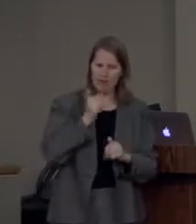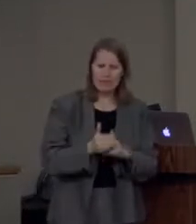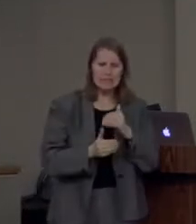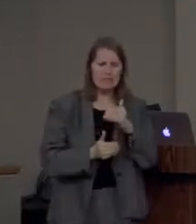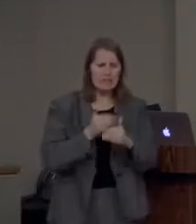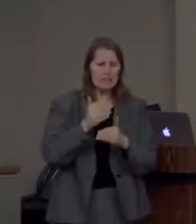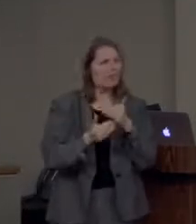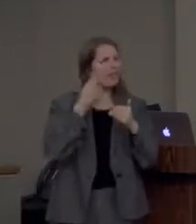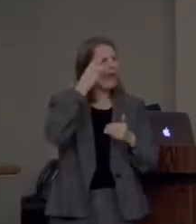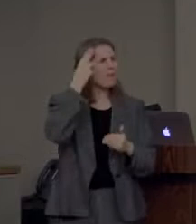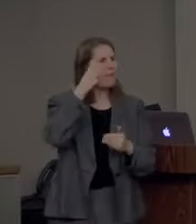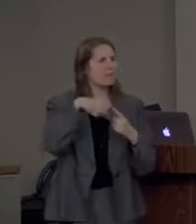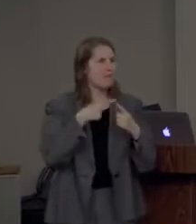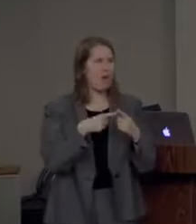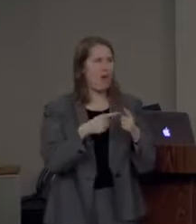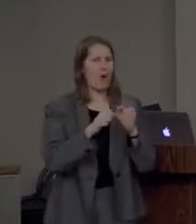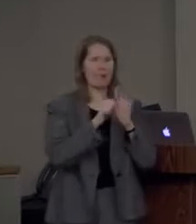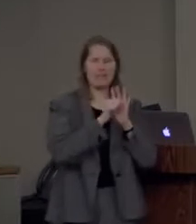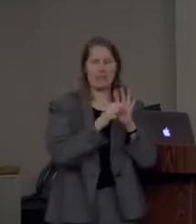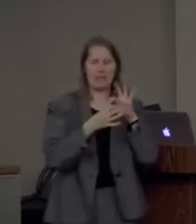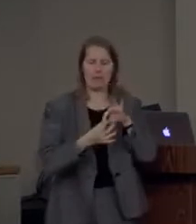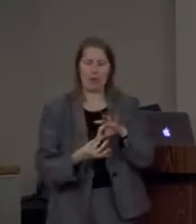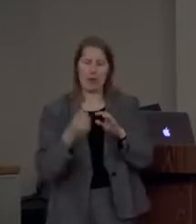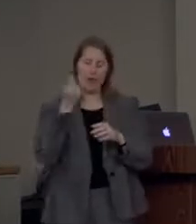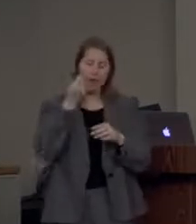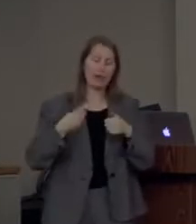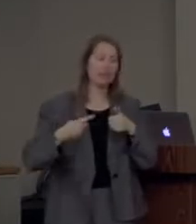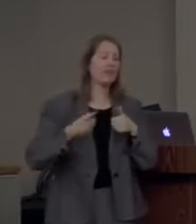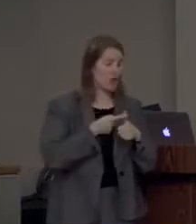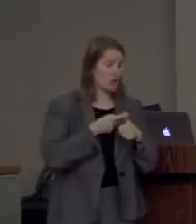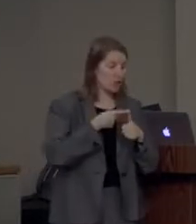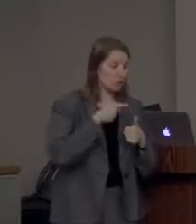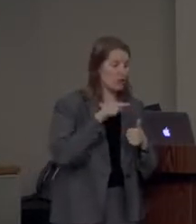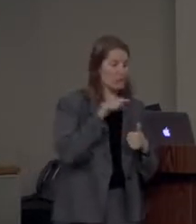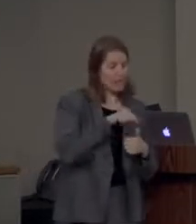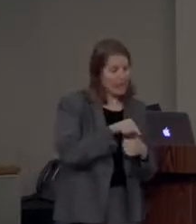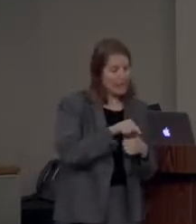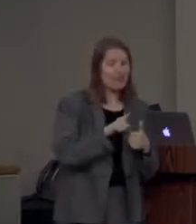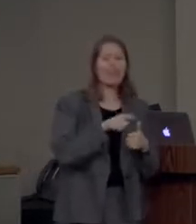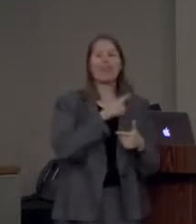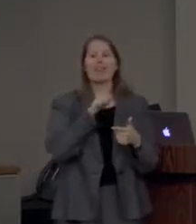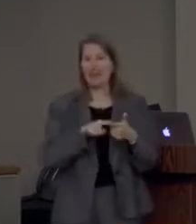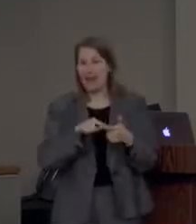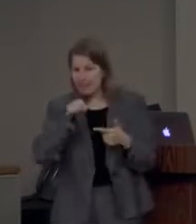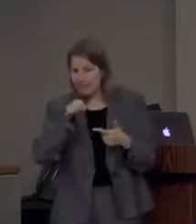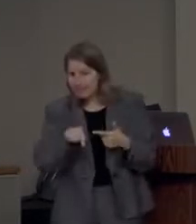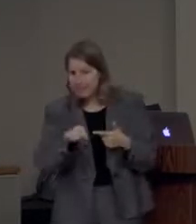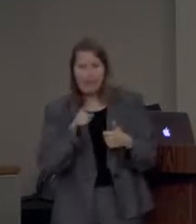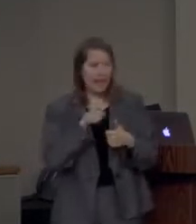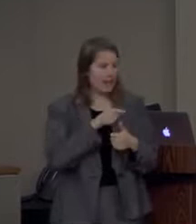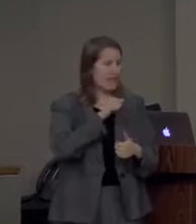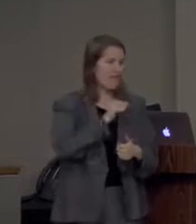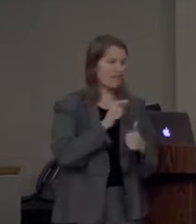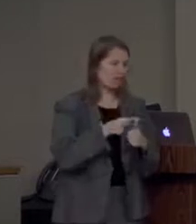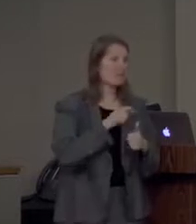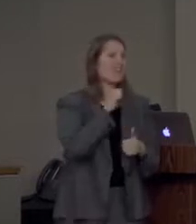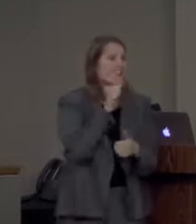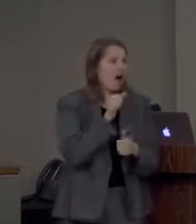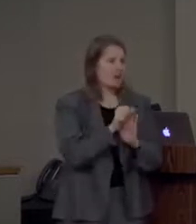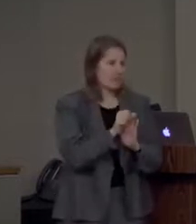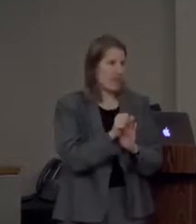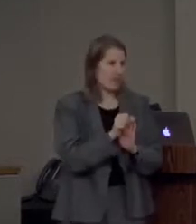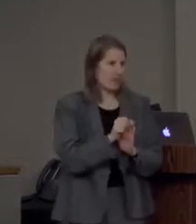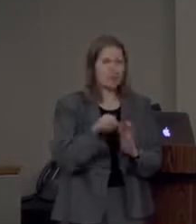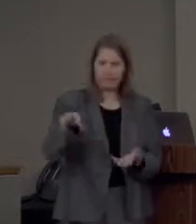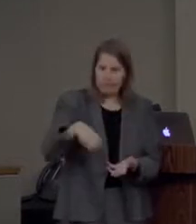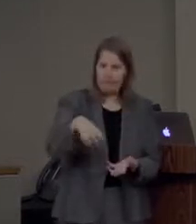hypotheses about the simple grounding theory. That first there would be this early non-symbolic capacity, and